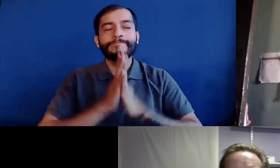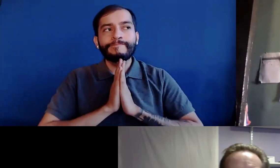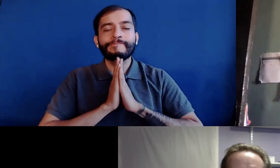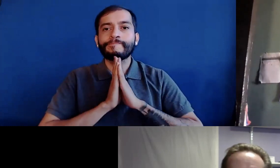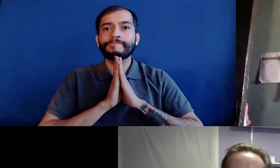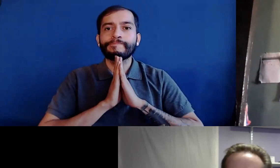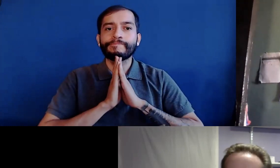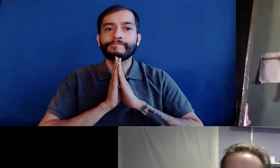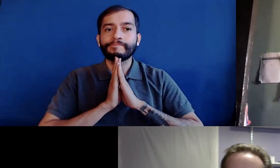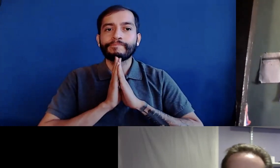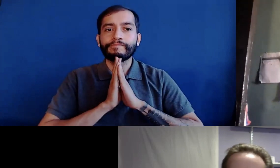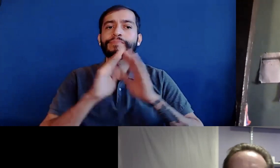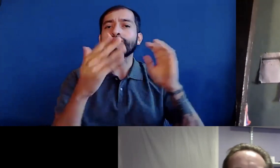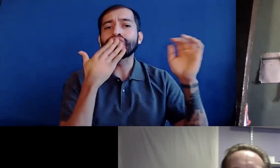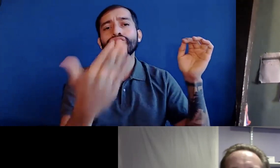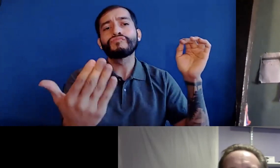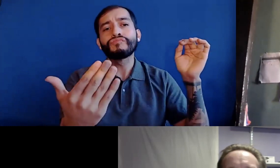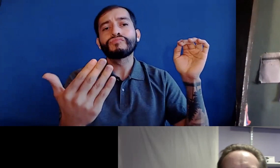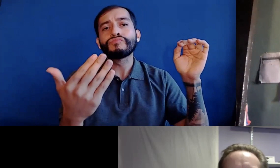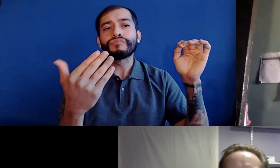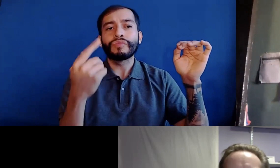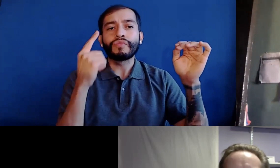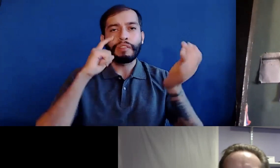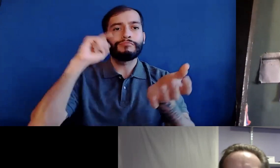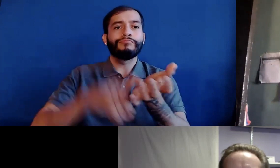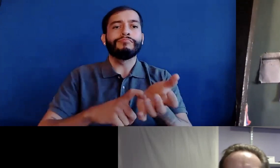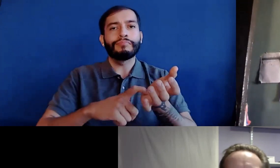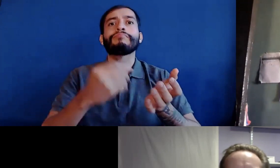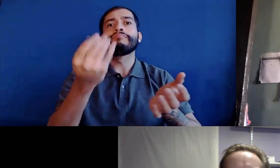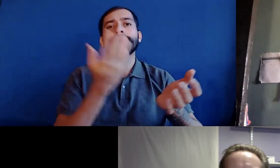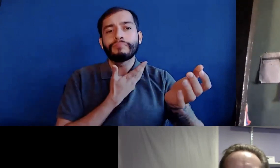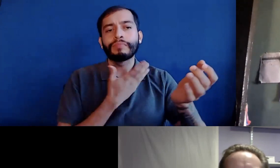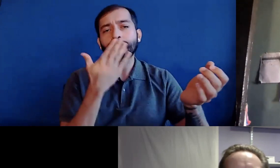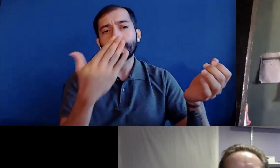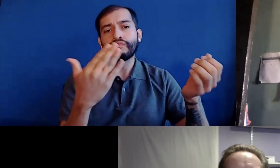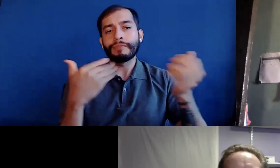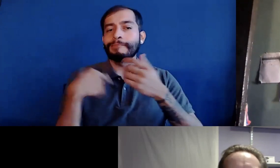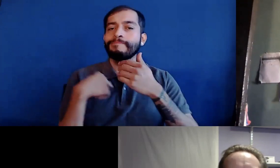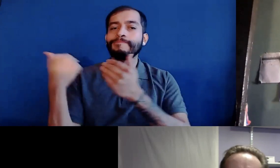pointing it out. And one of my jobs next week now is to get that changed.